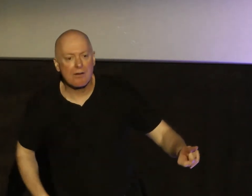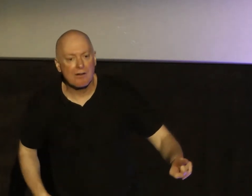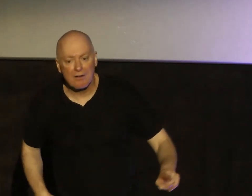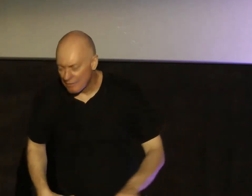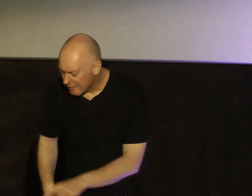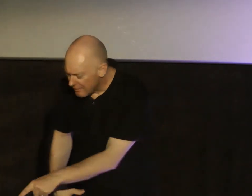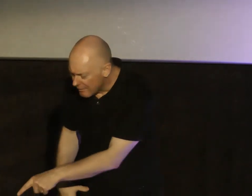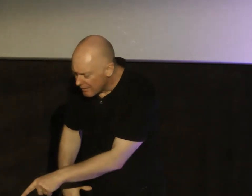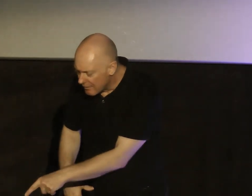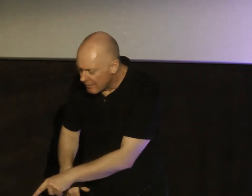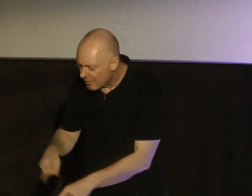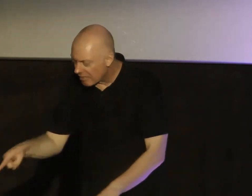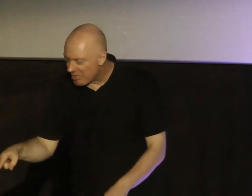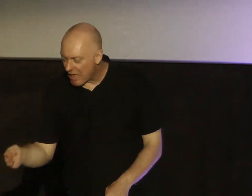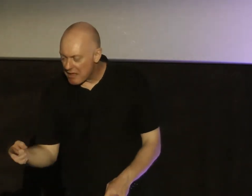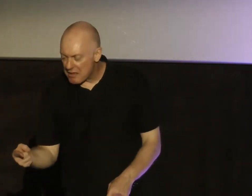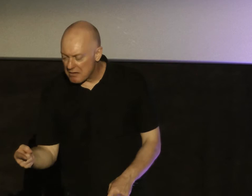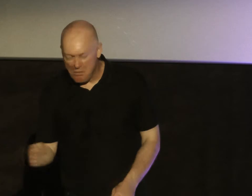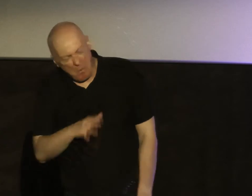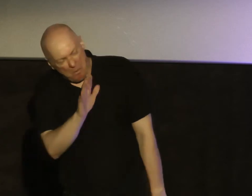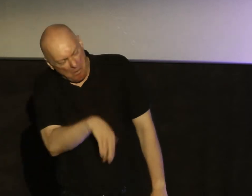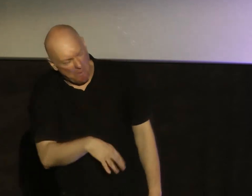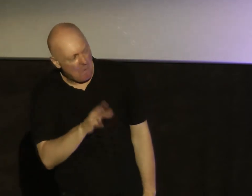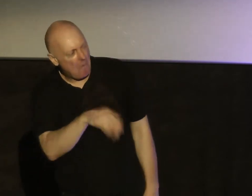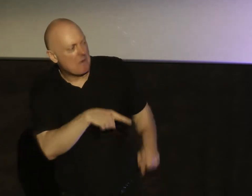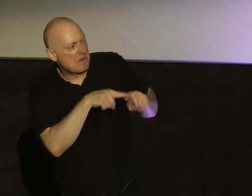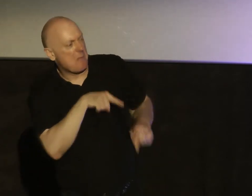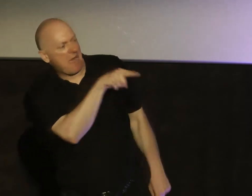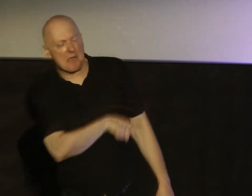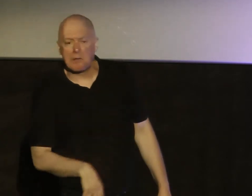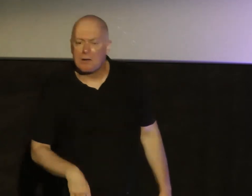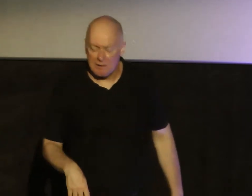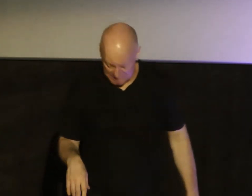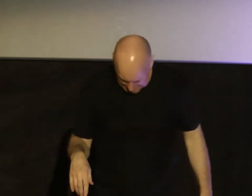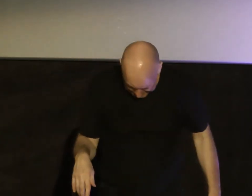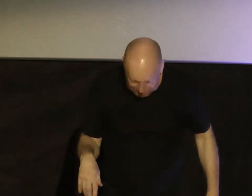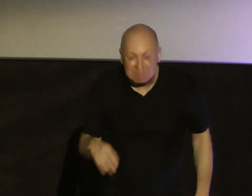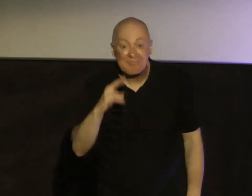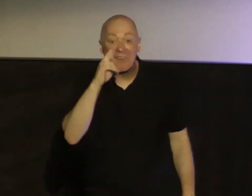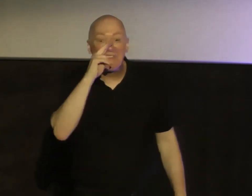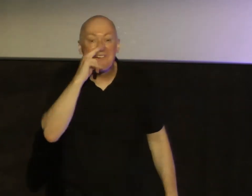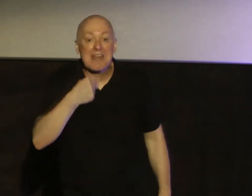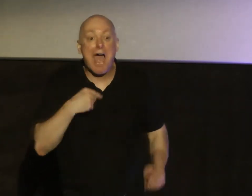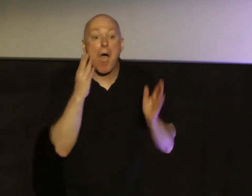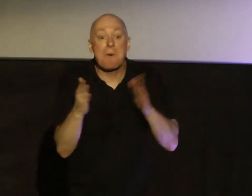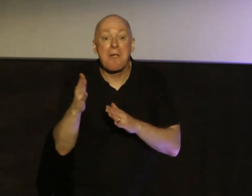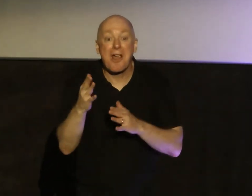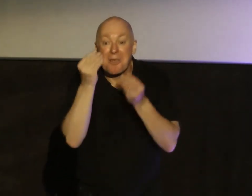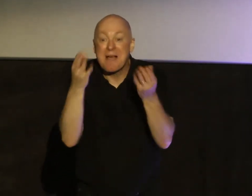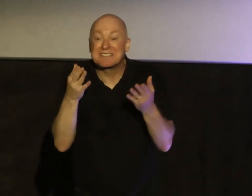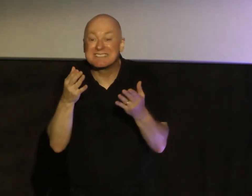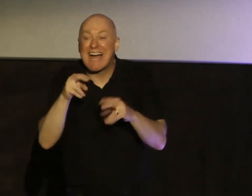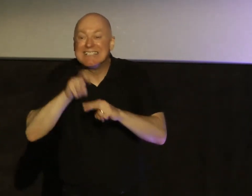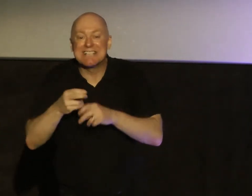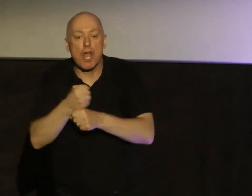looking at each other, dependent on their aging father for direction. It's so funny, as I was preparing this message, I was sitting in a coffee shop for part of the